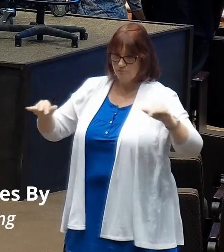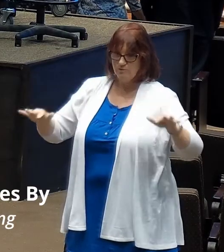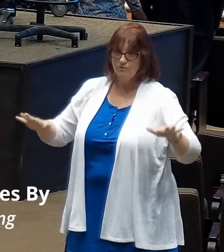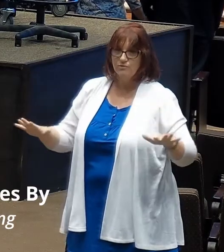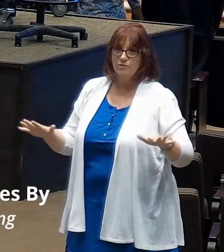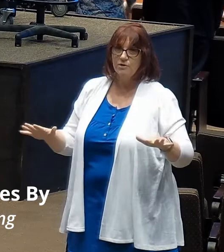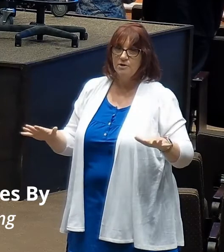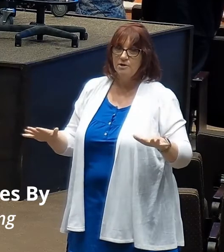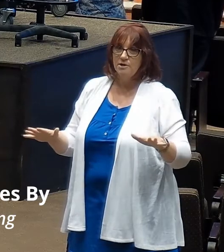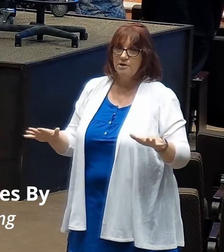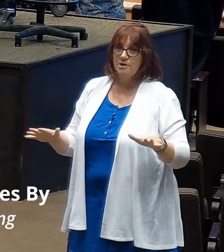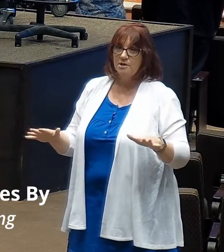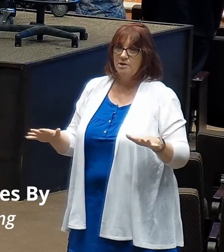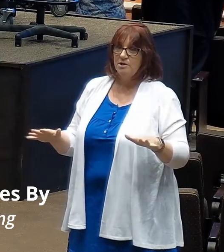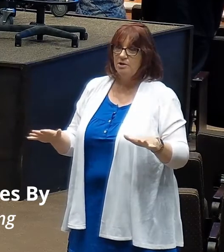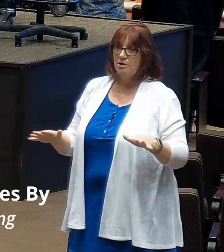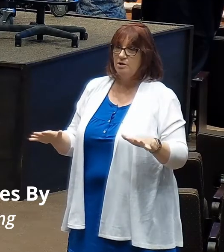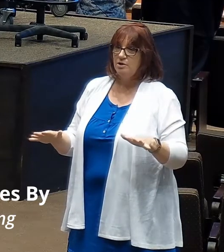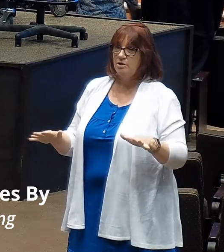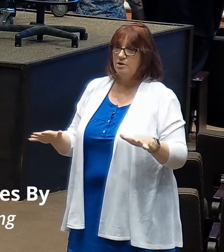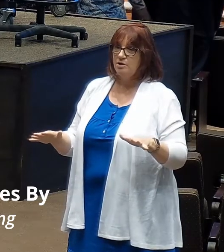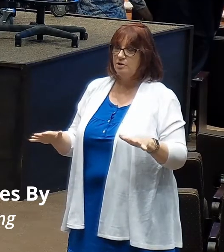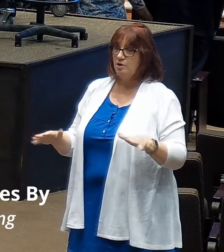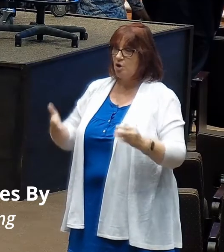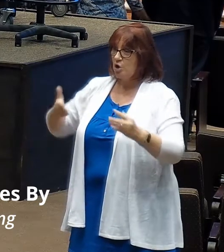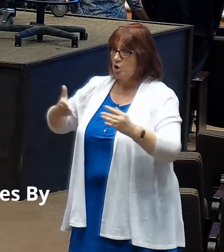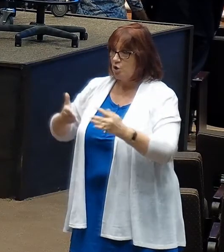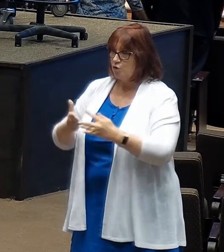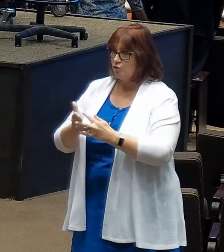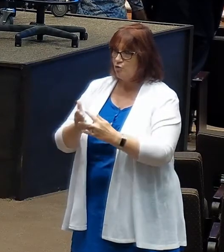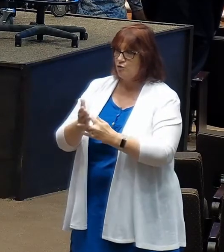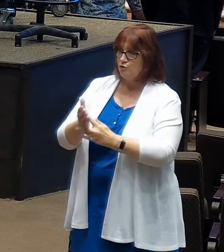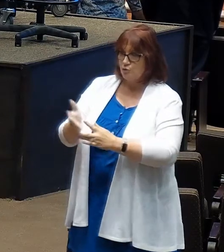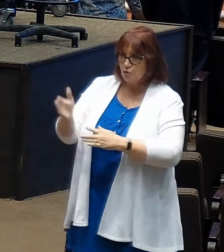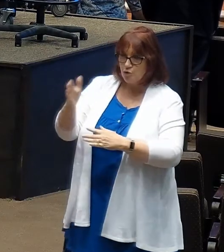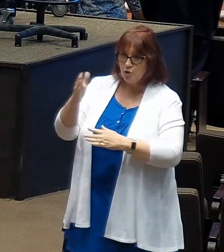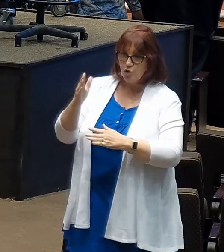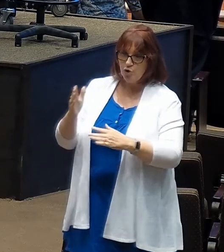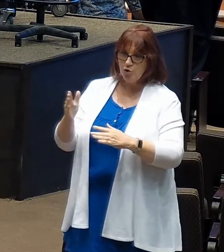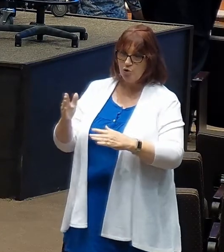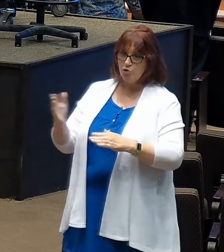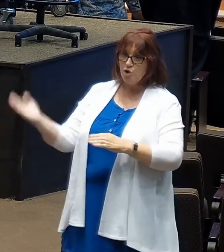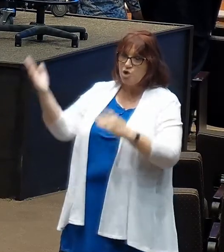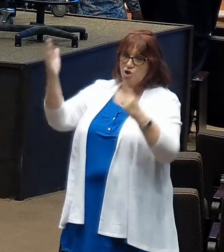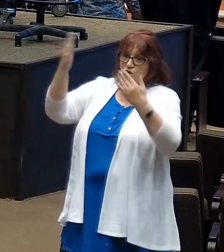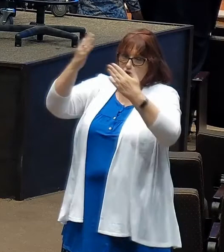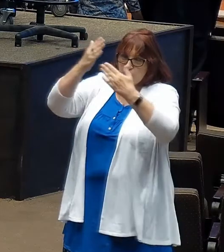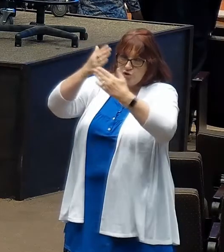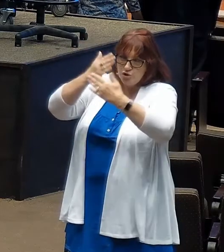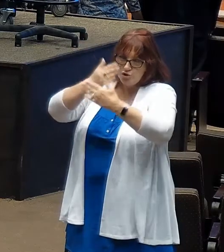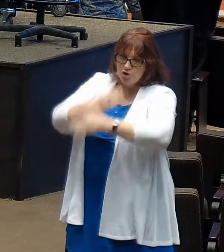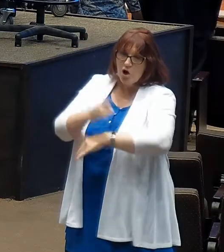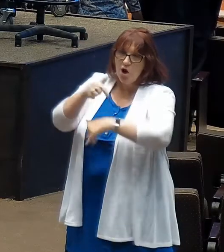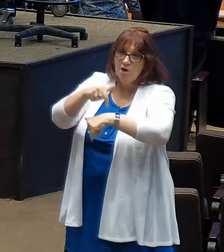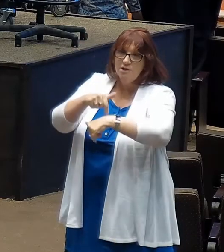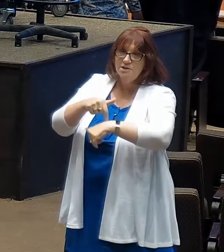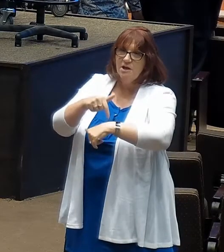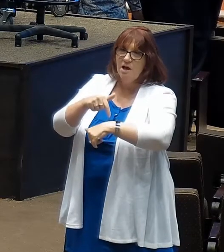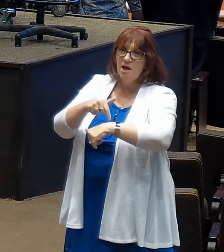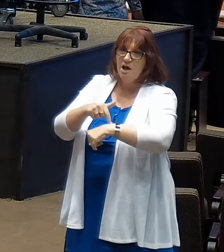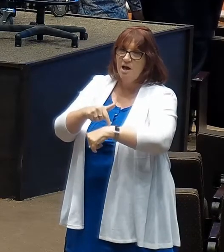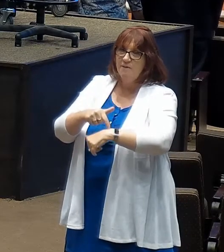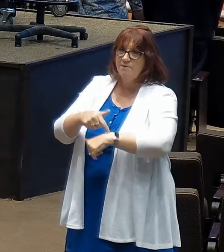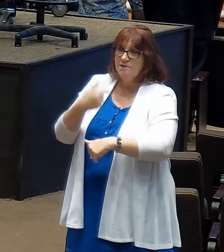In the dark of the midnight have I oft hid my face, while